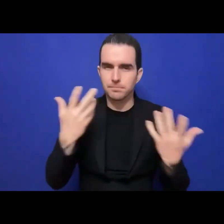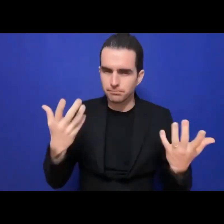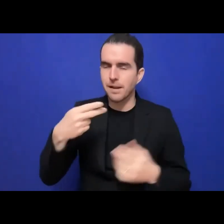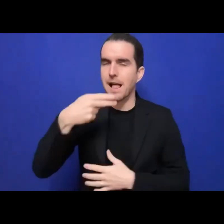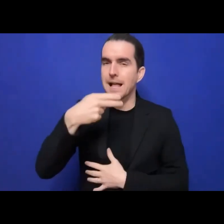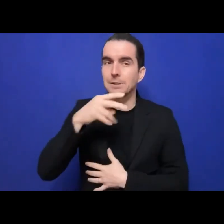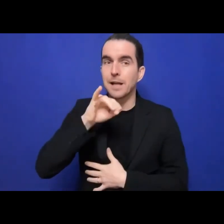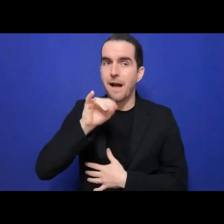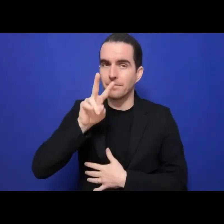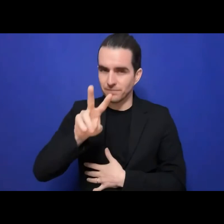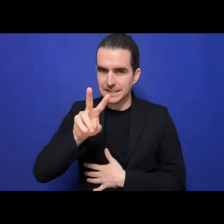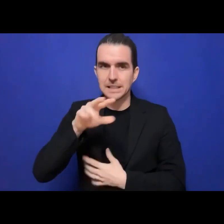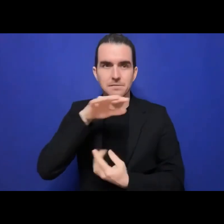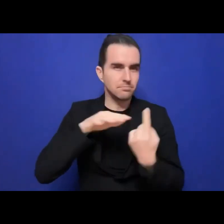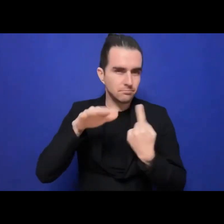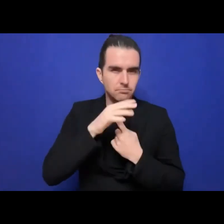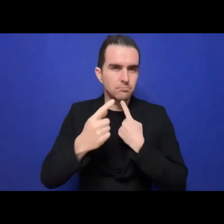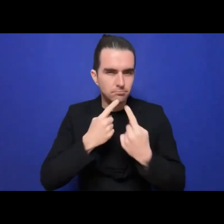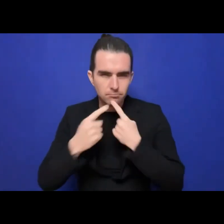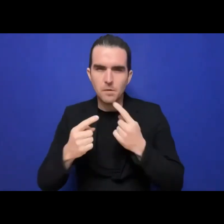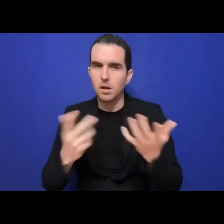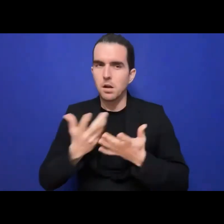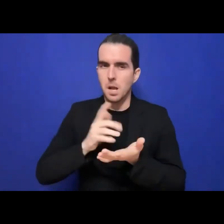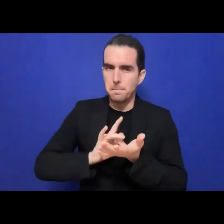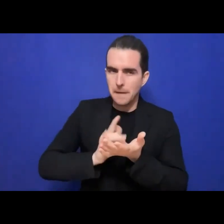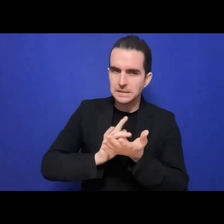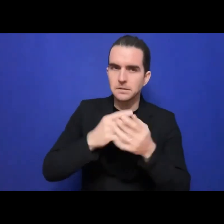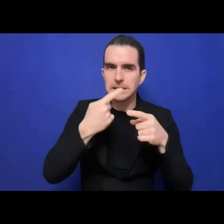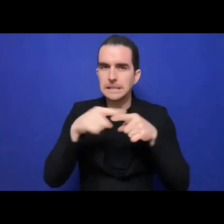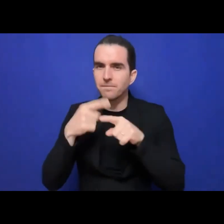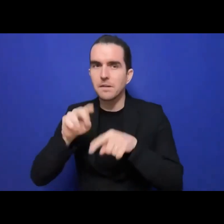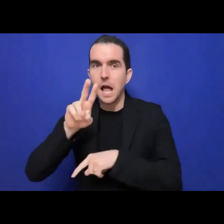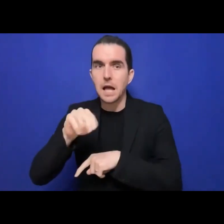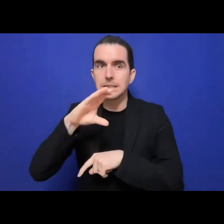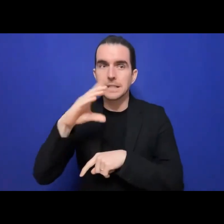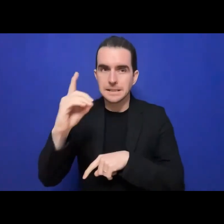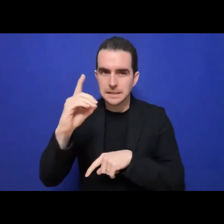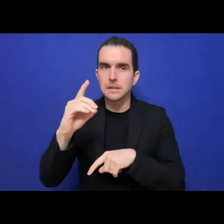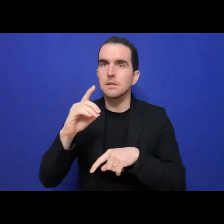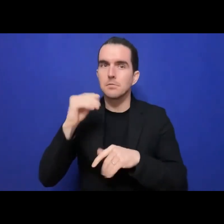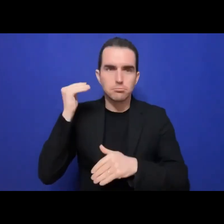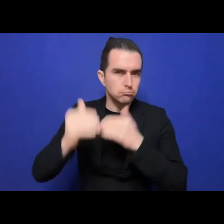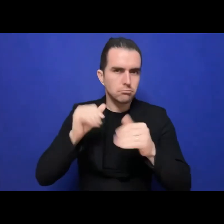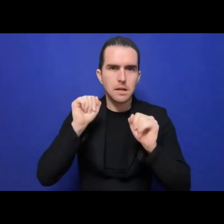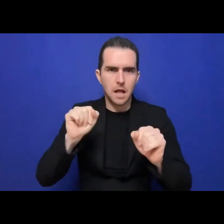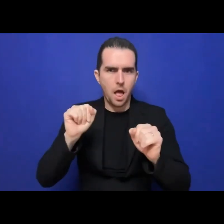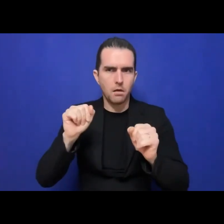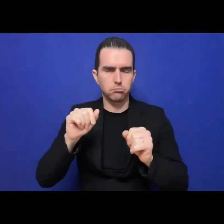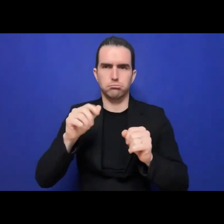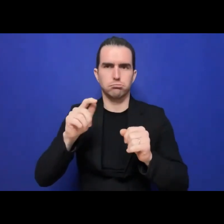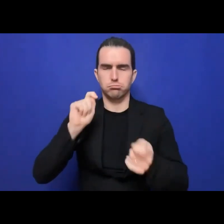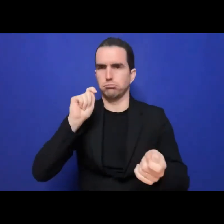NCD, and that has also really been negatively impacted just because of how many resources and how much attention has gone into COVID-19 treatment.